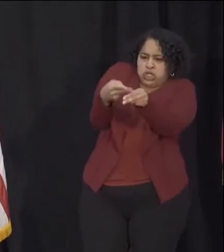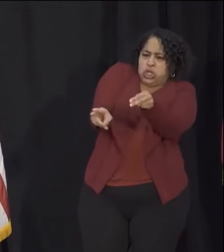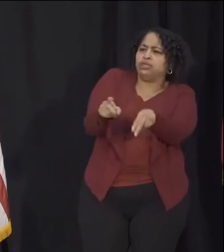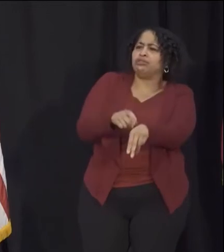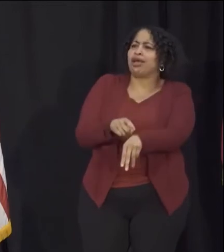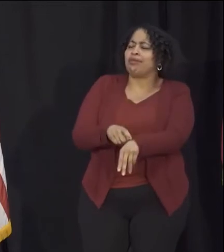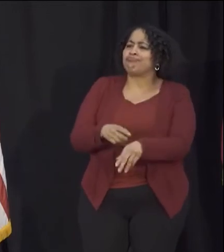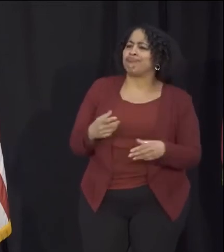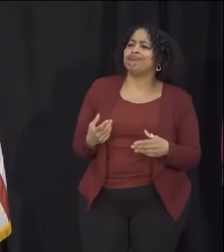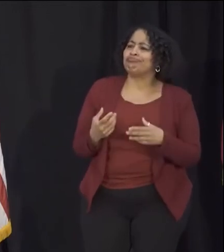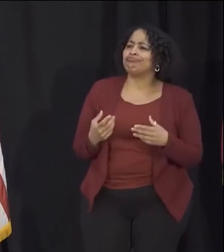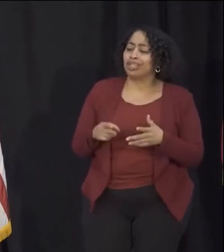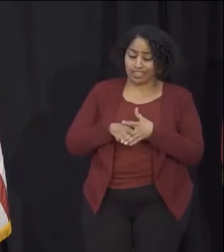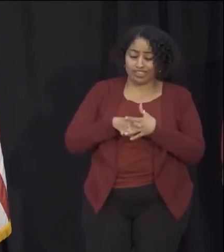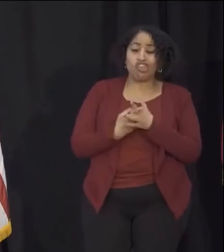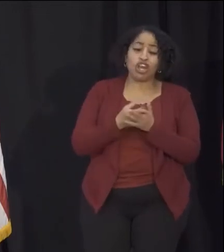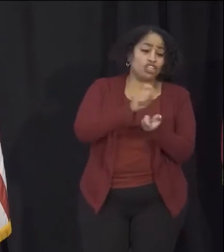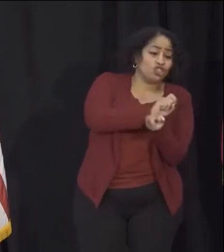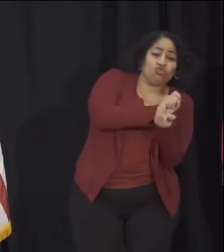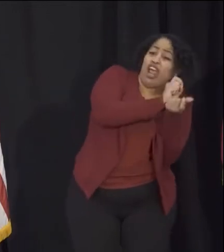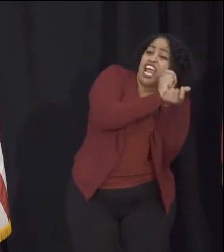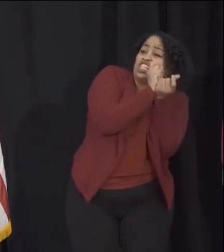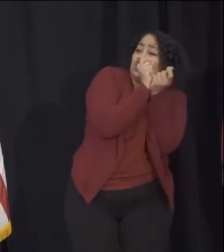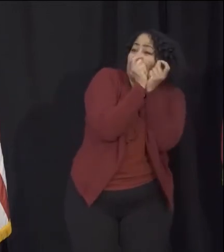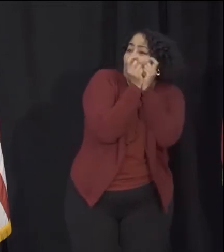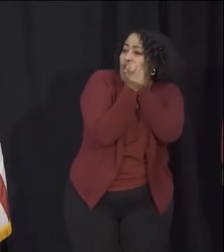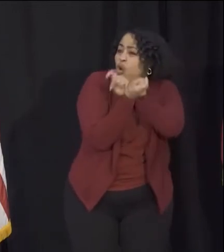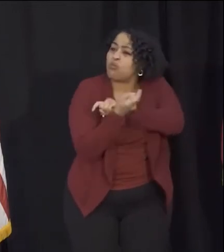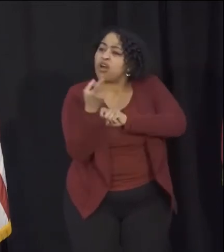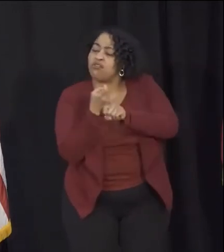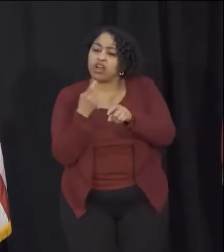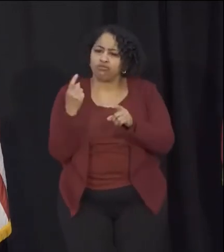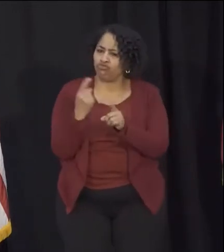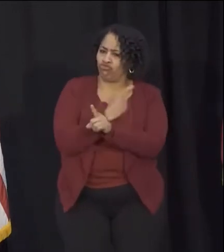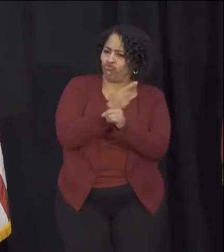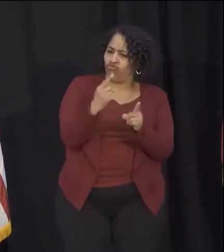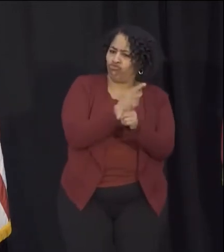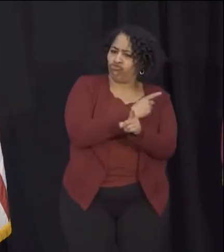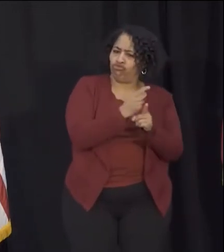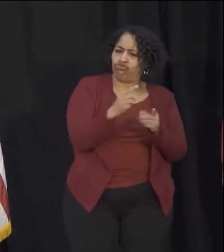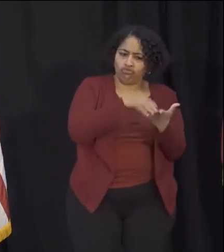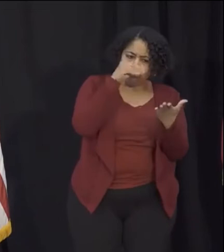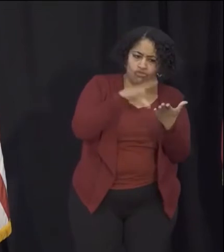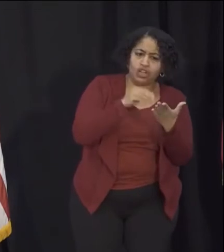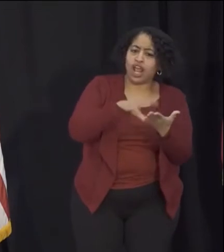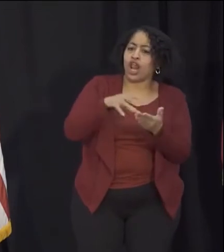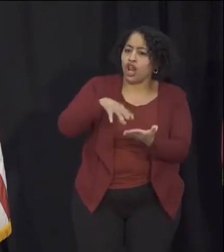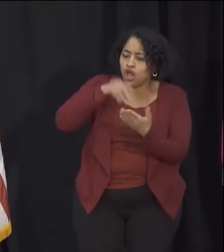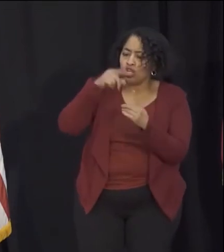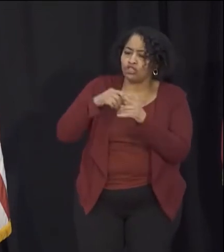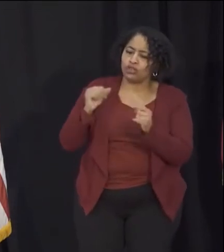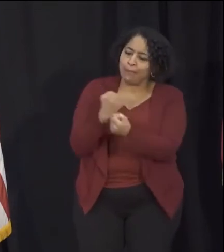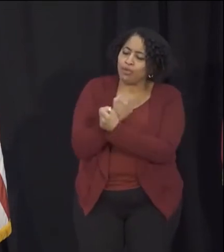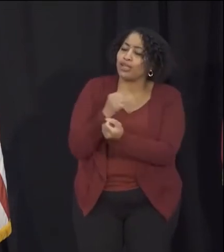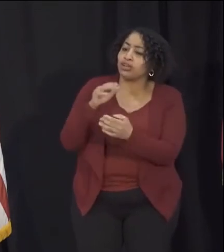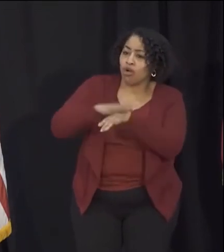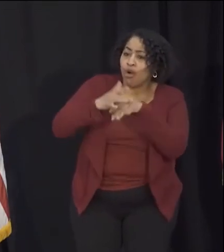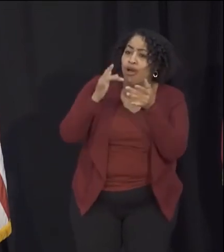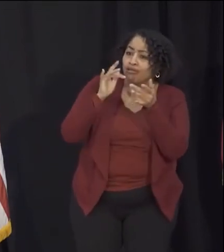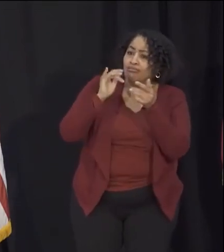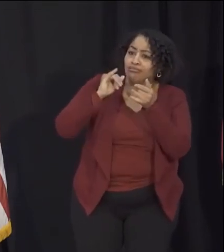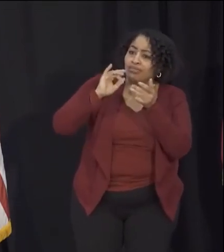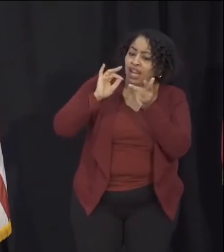time, in starting to transform from traditional leaning to learning to embracing the online learning, I think he's